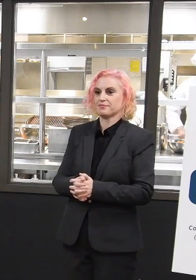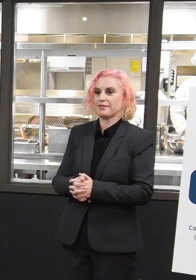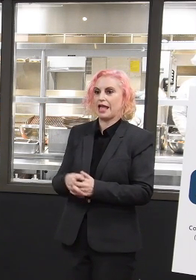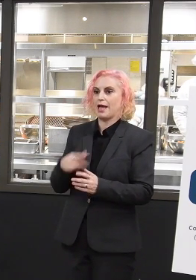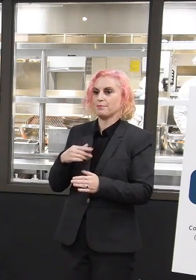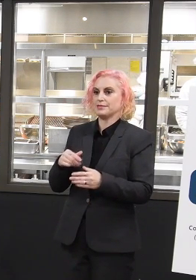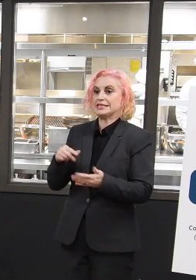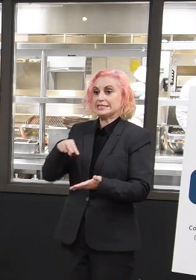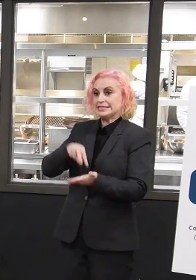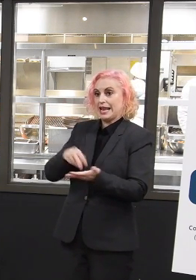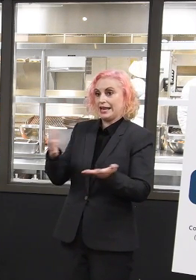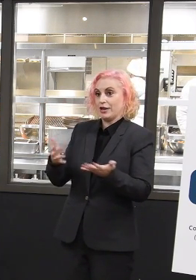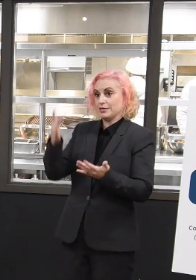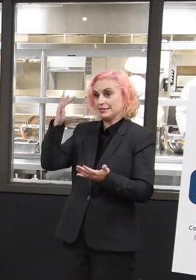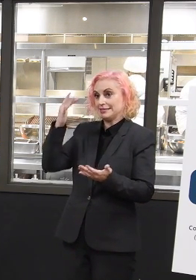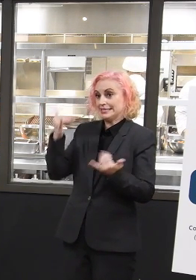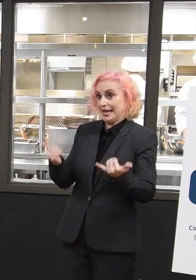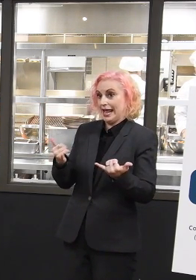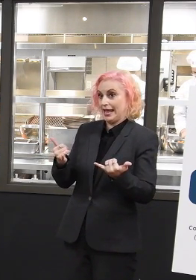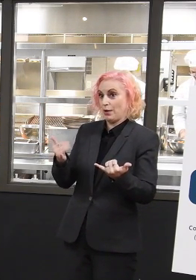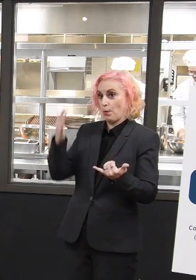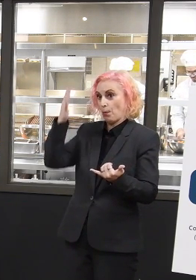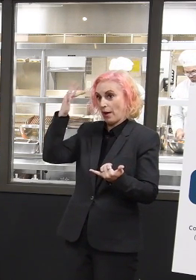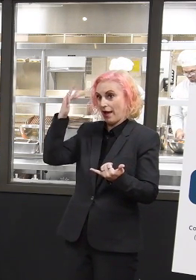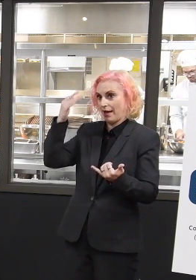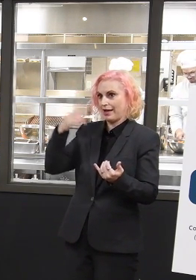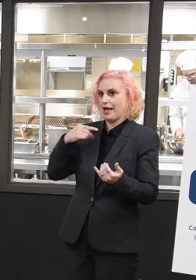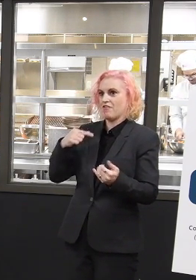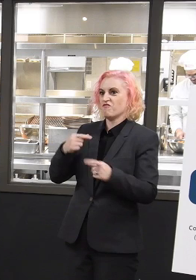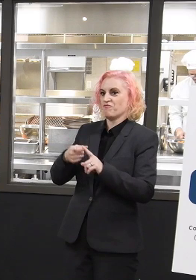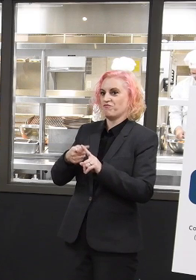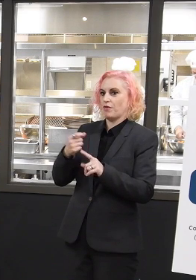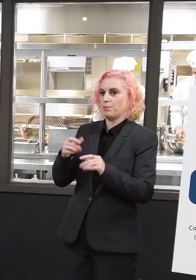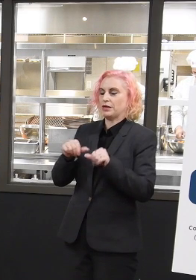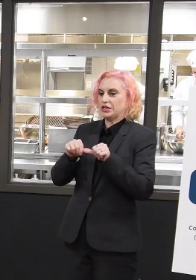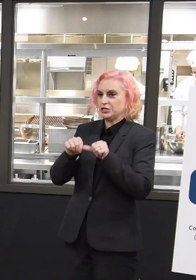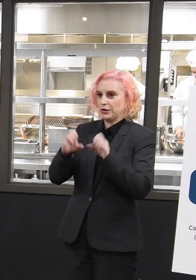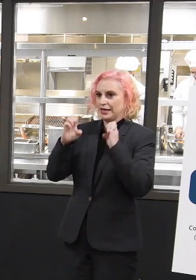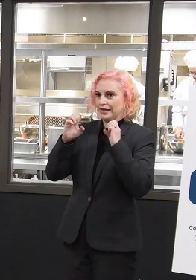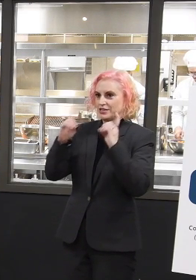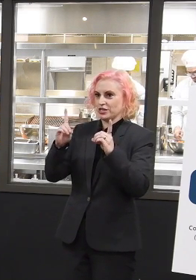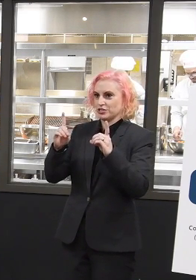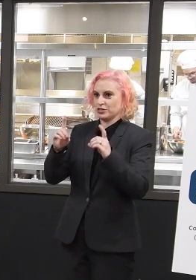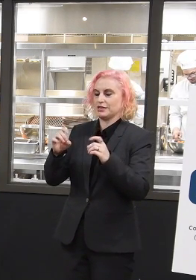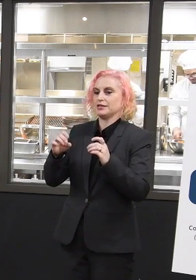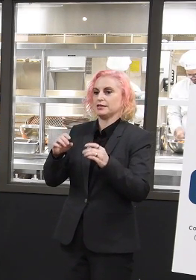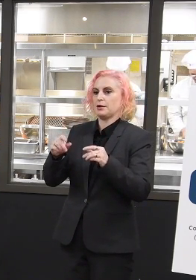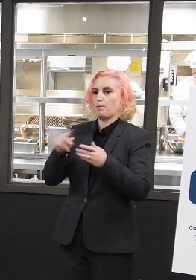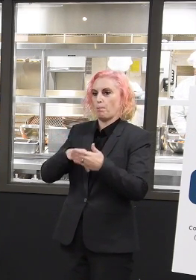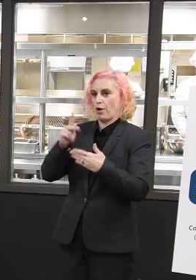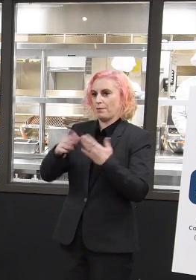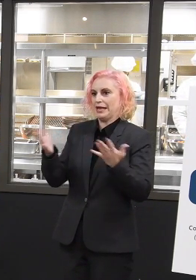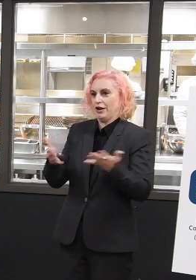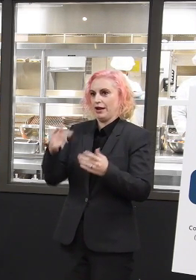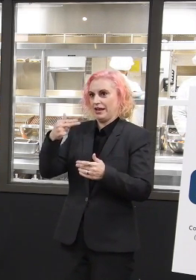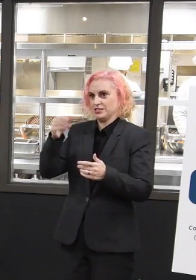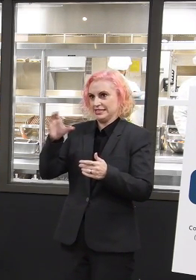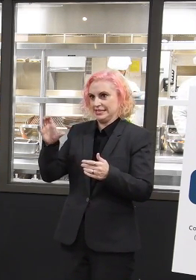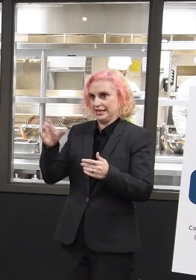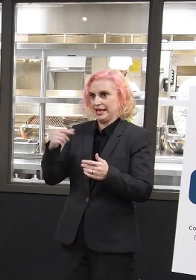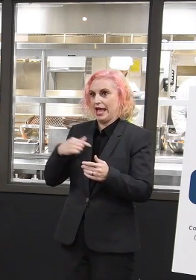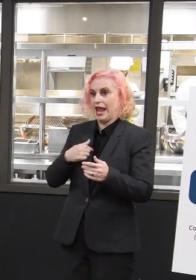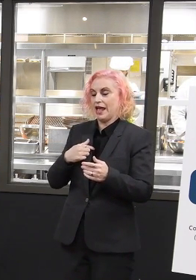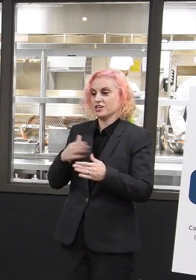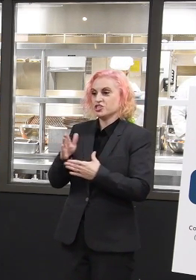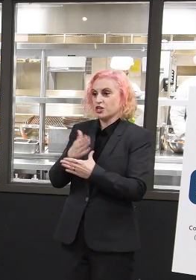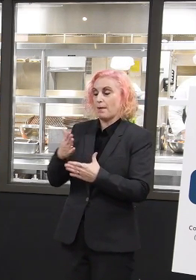I'm standing here today as a product of the continuing education and associate degree programs here at HCC. Even though I just shared